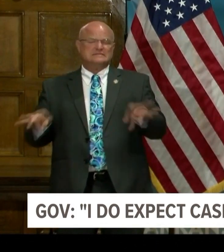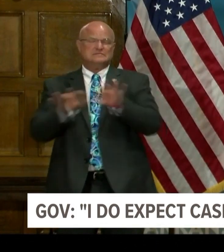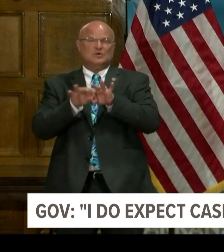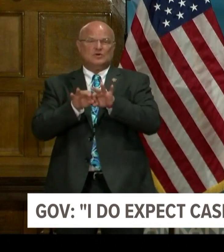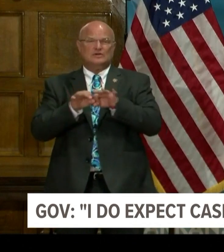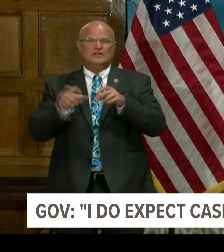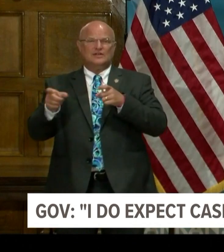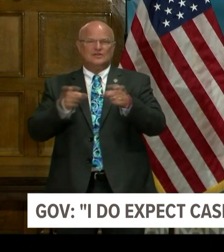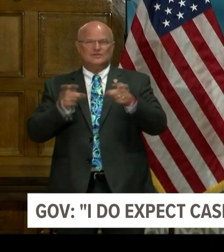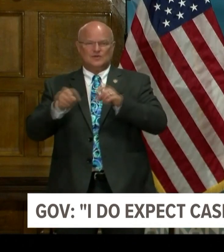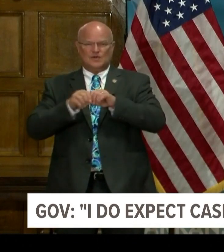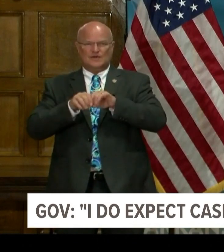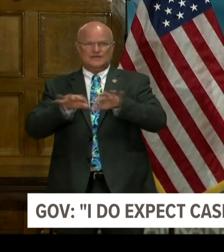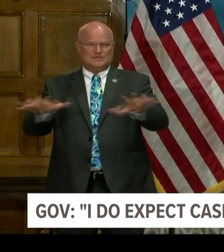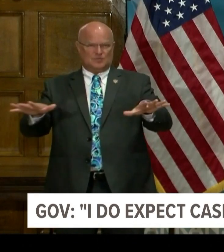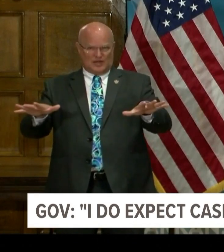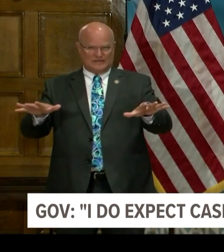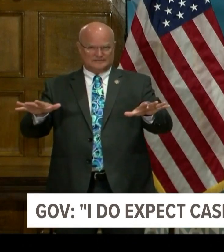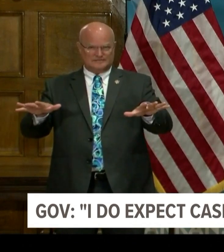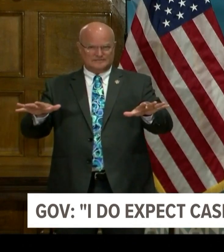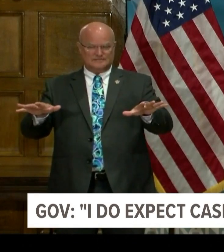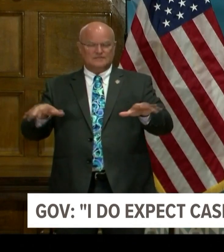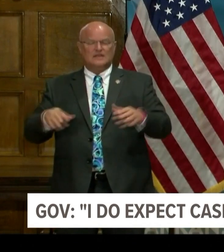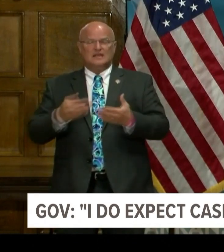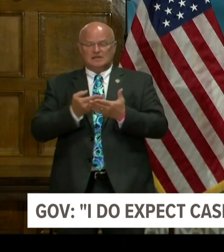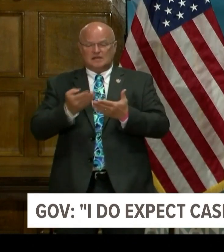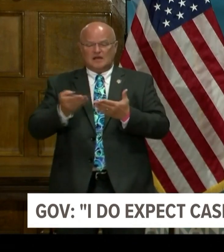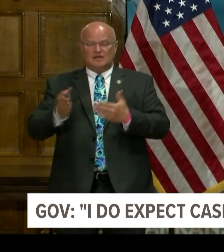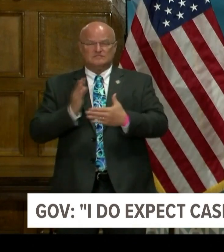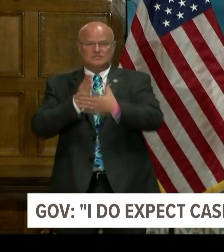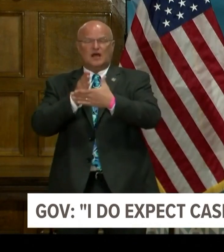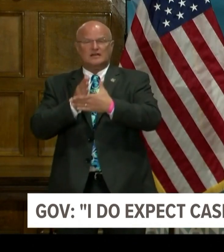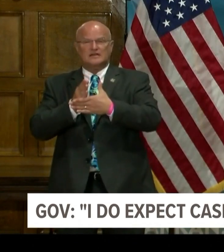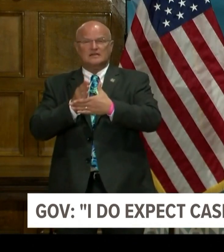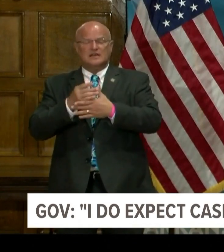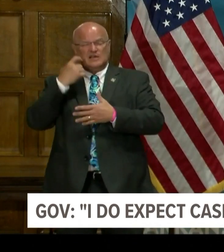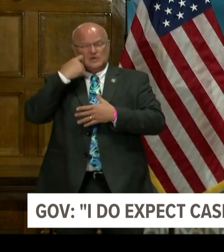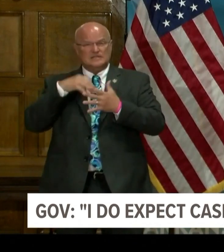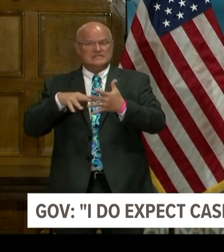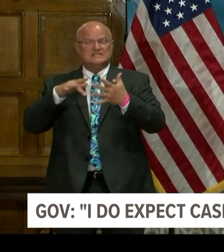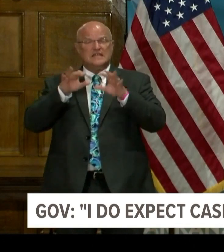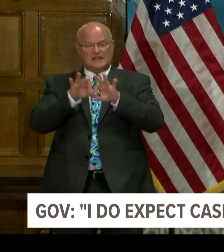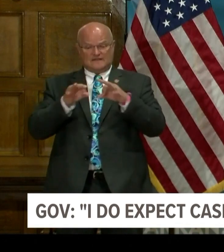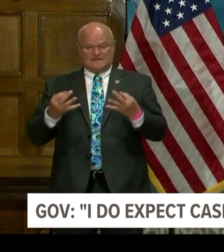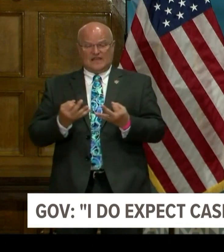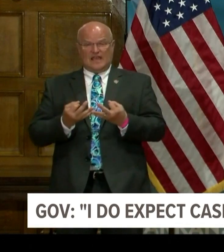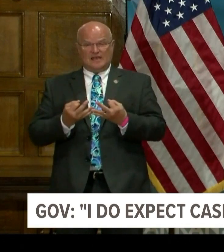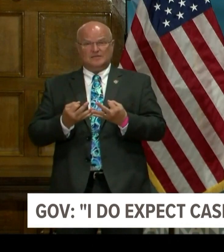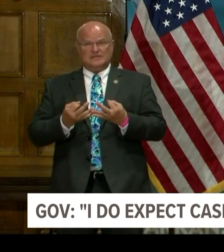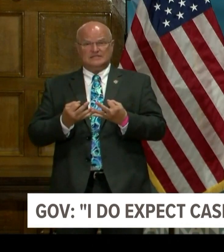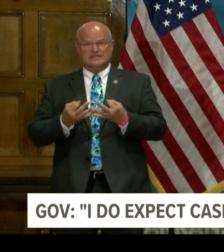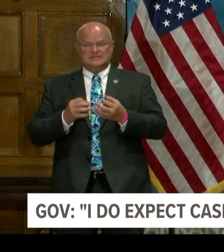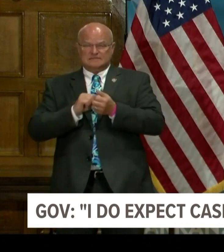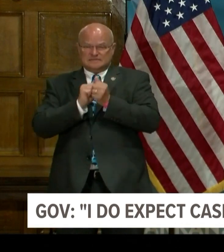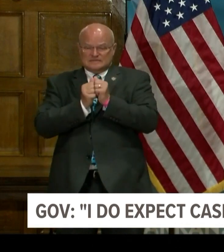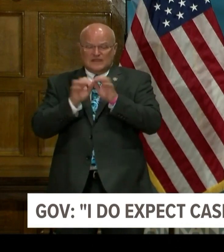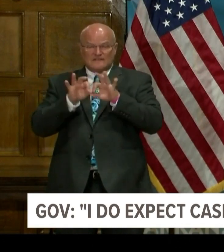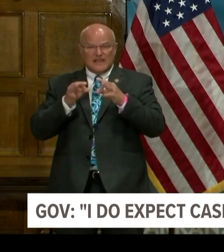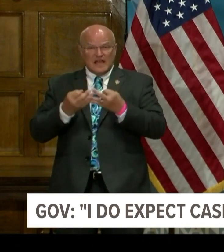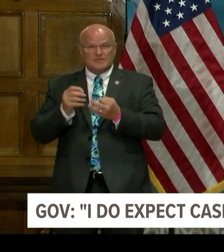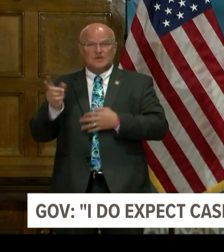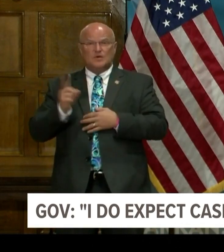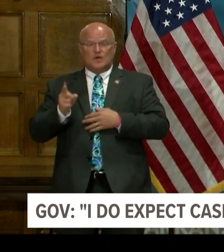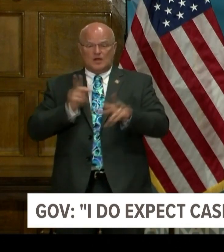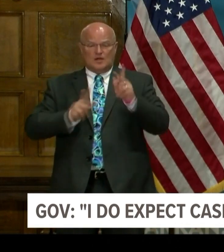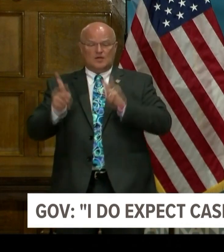for controlling spread of COVID. There's been a recent study that showed that in families, tight-knit families,